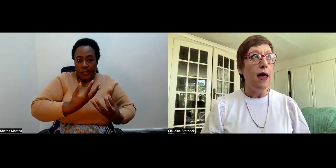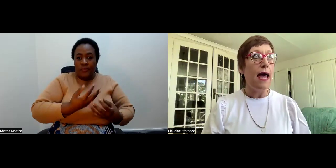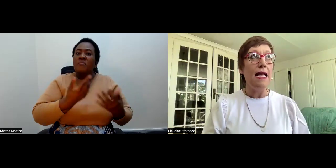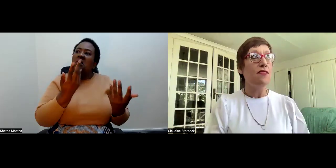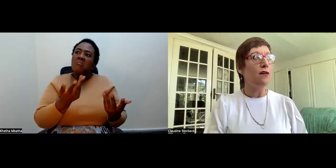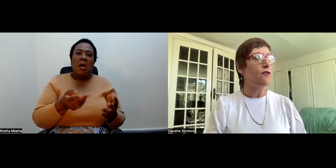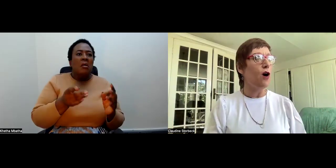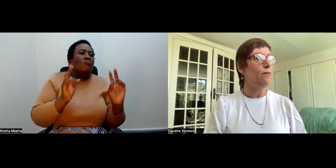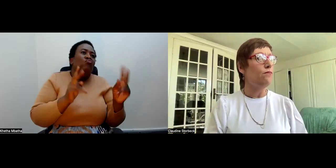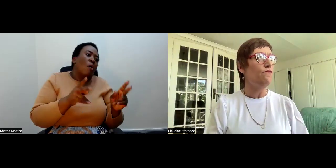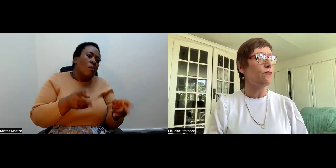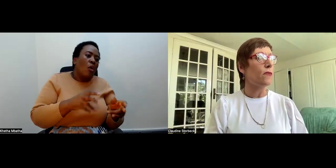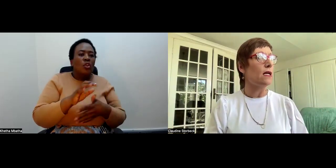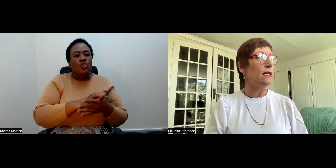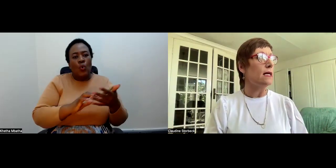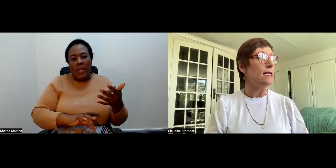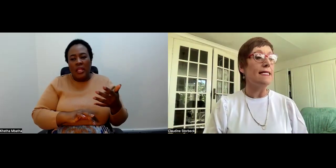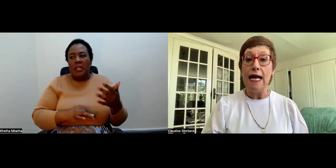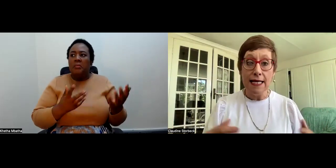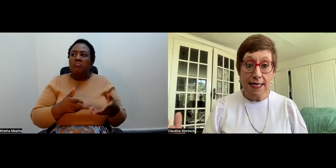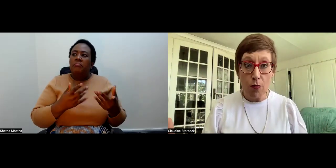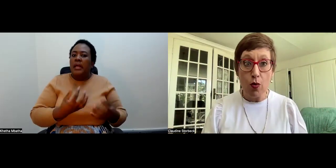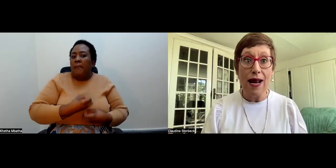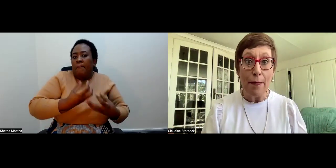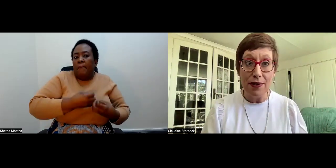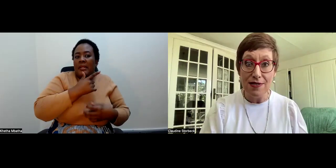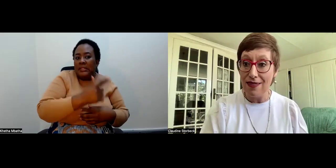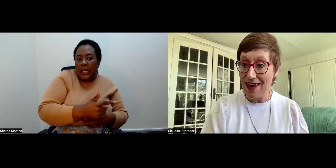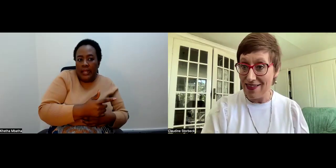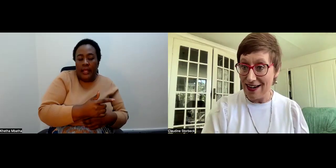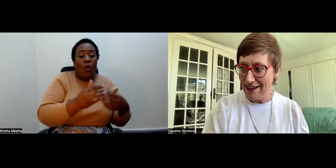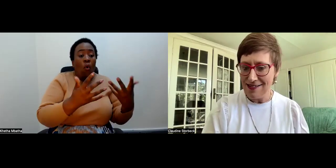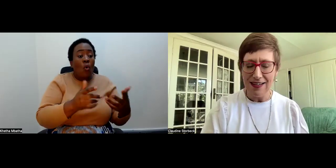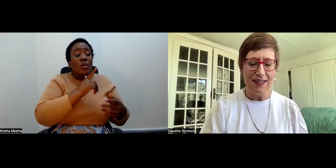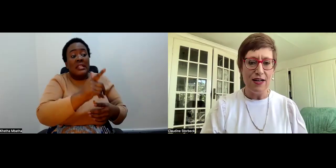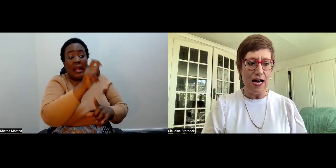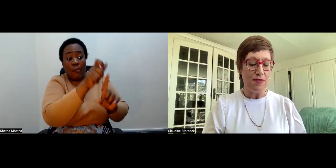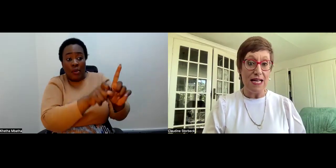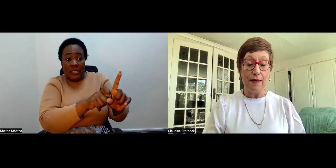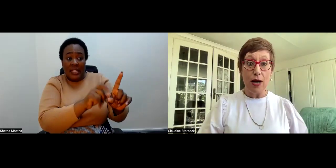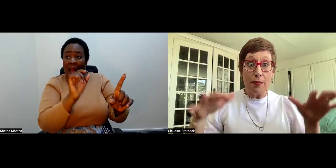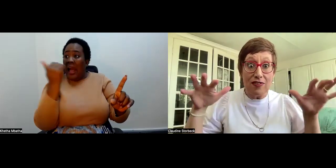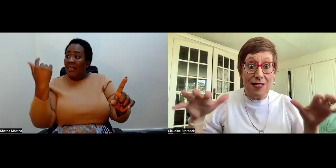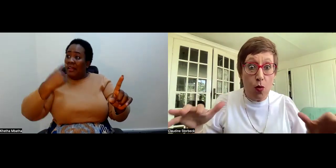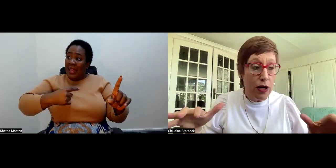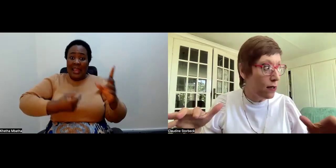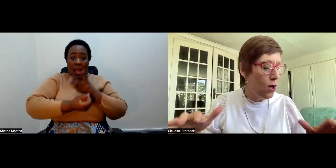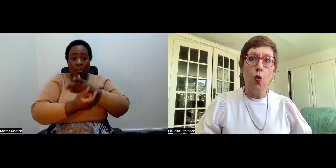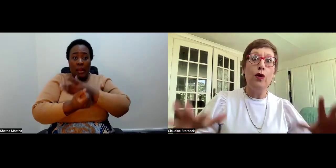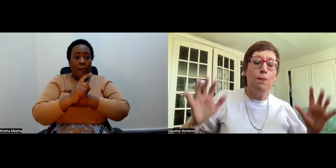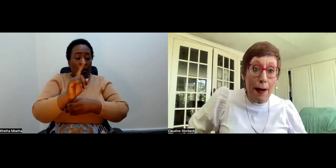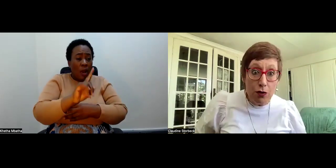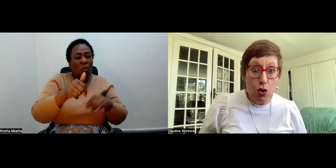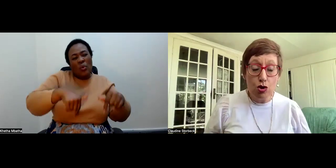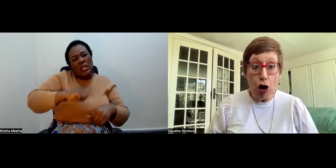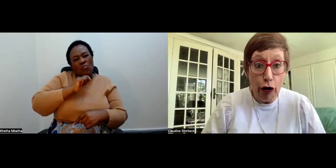stories, anything from telling someone what happened the other day, telling them what happened this morning